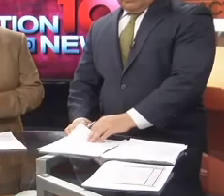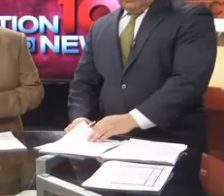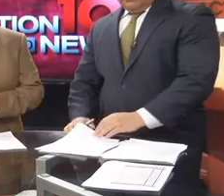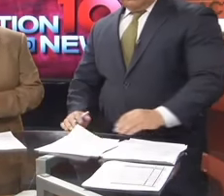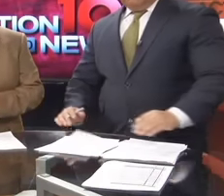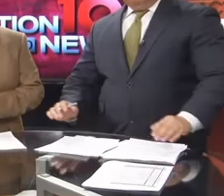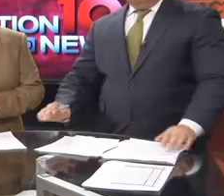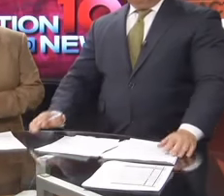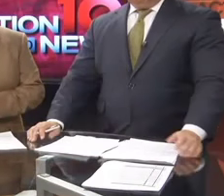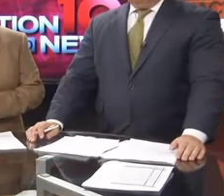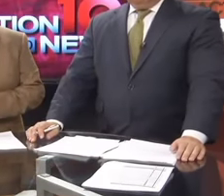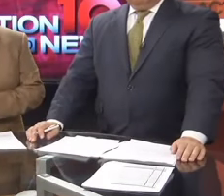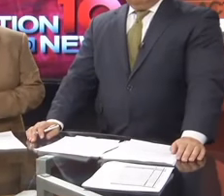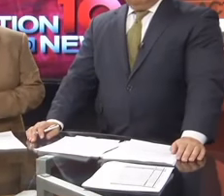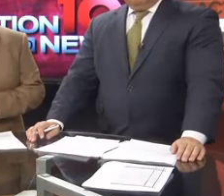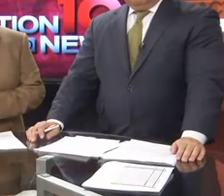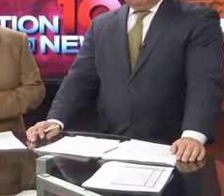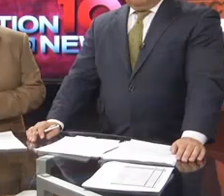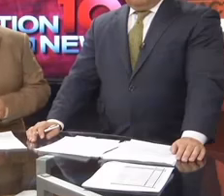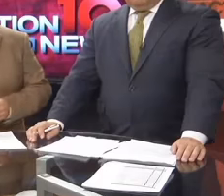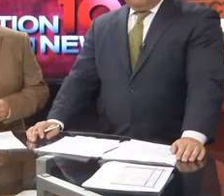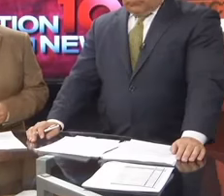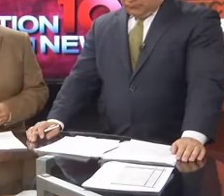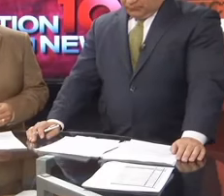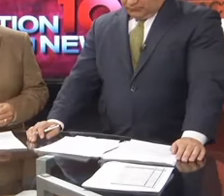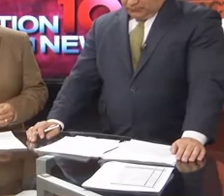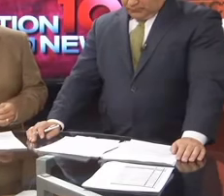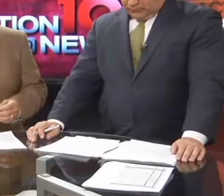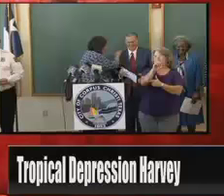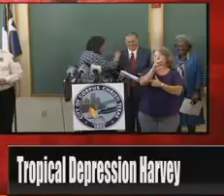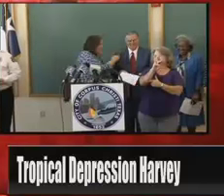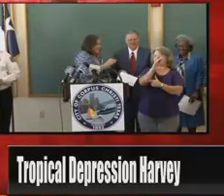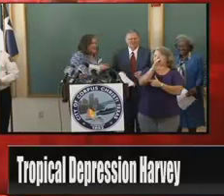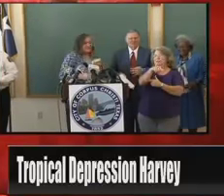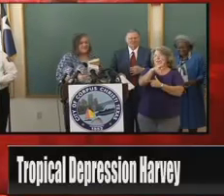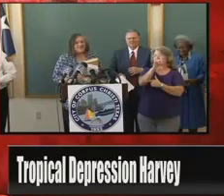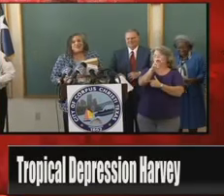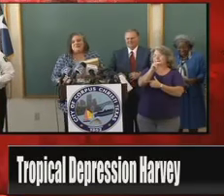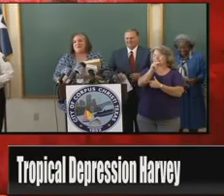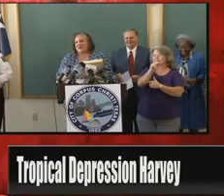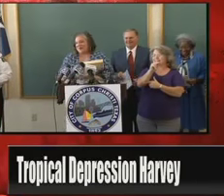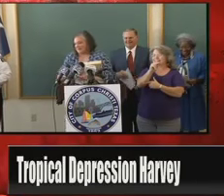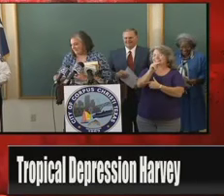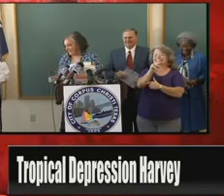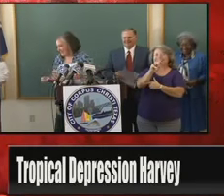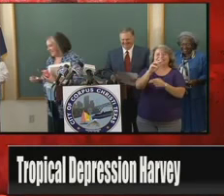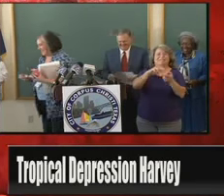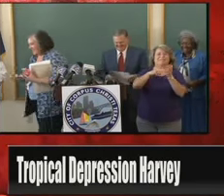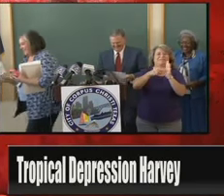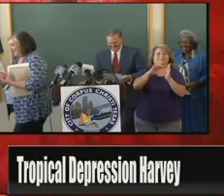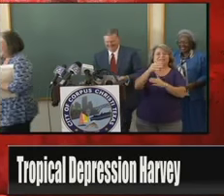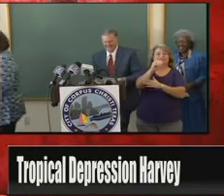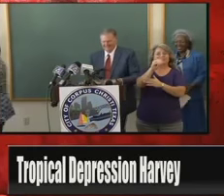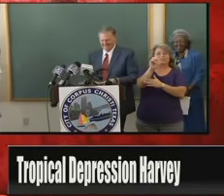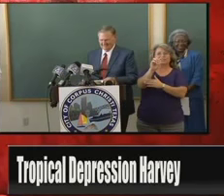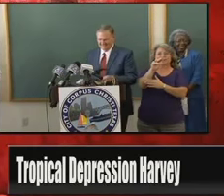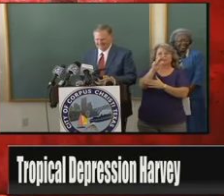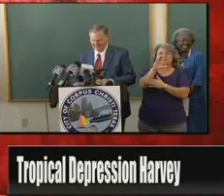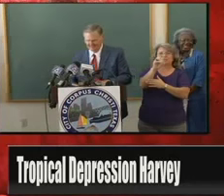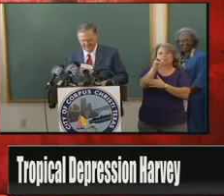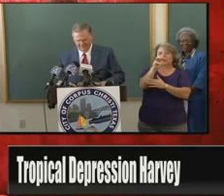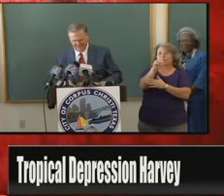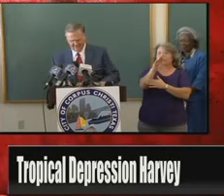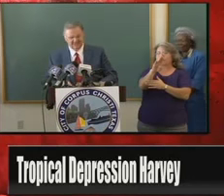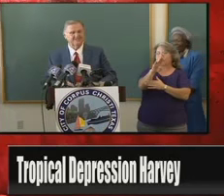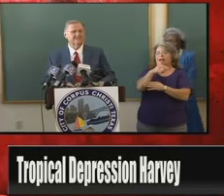Aransas, Bee, Jim Wells, Live Oak, Nueces, and San Patricio. And as we've been saying now, the city is about prepared to have